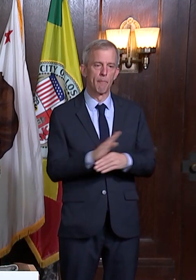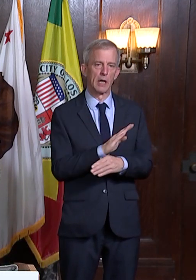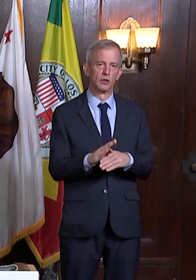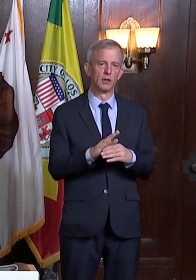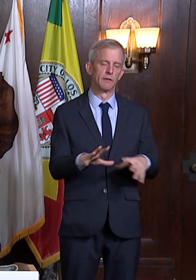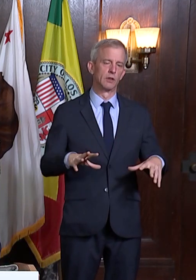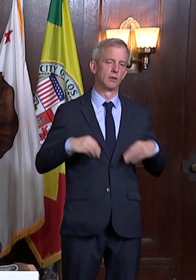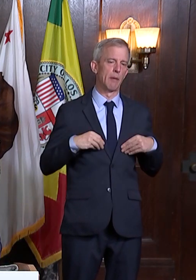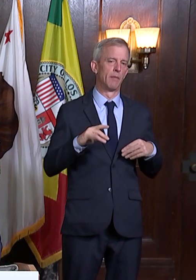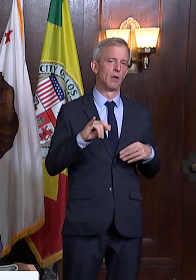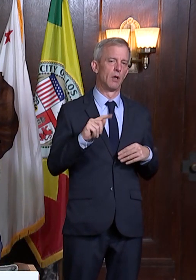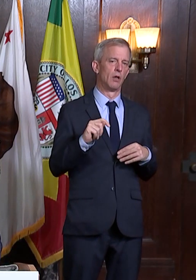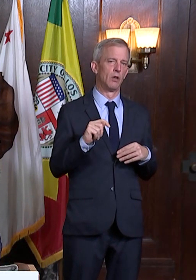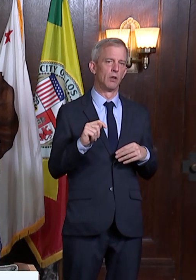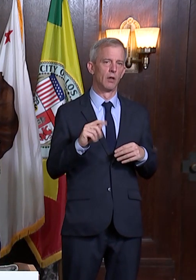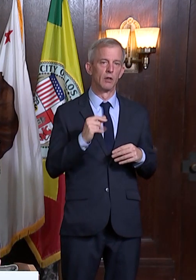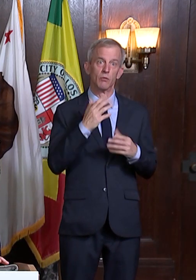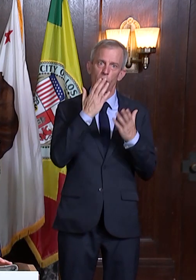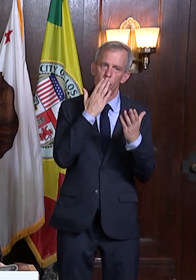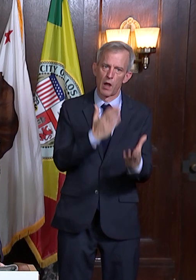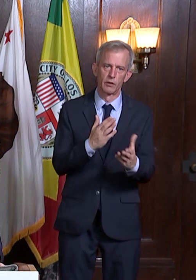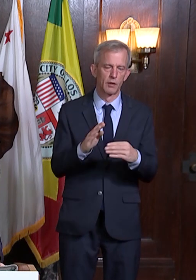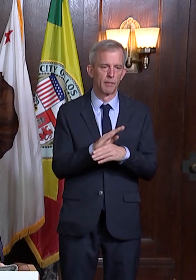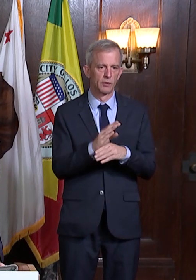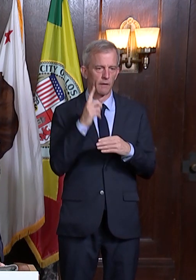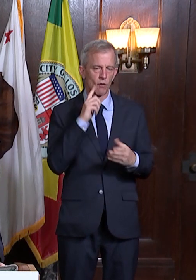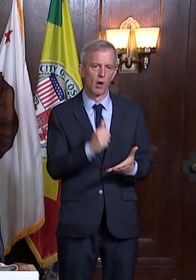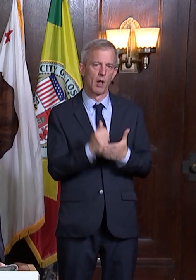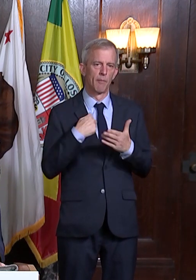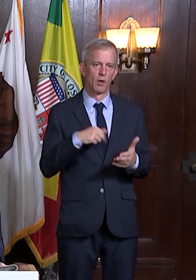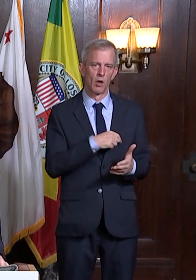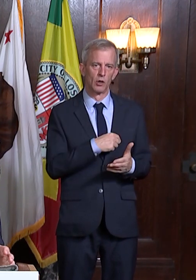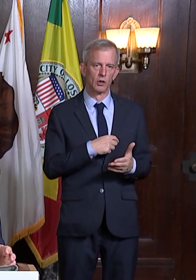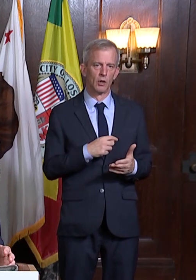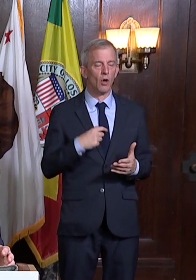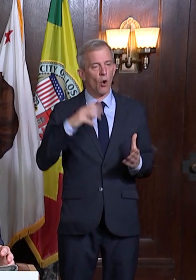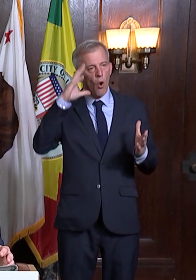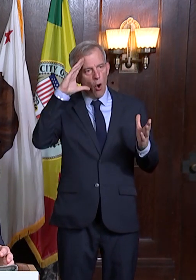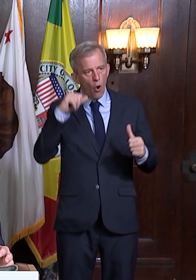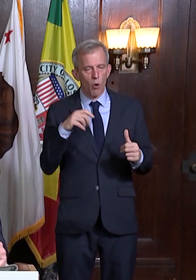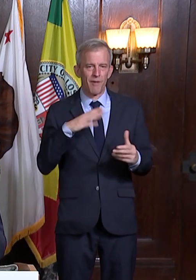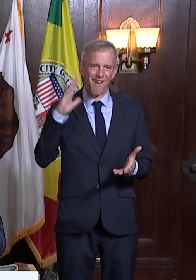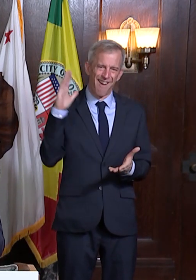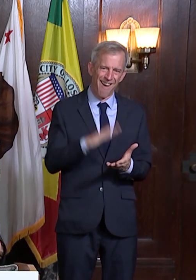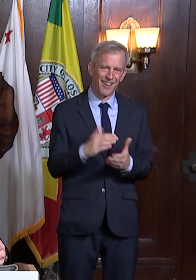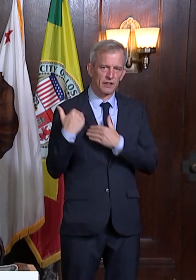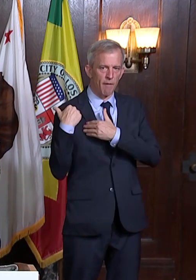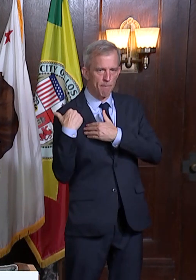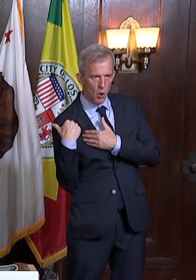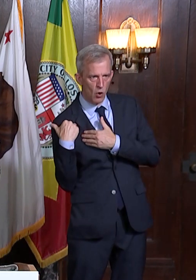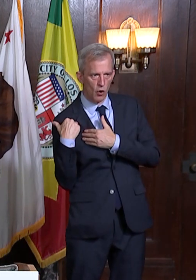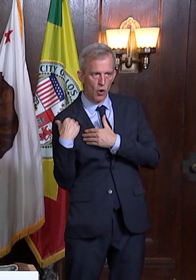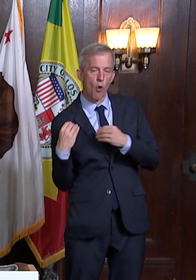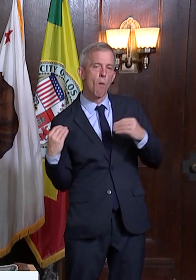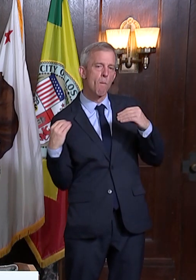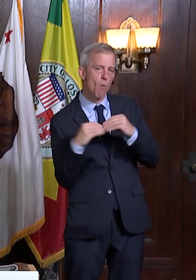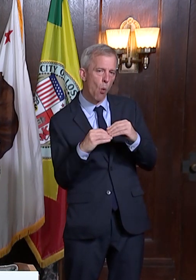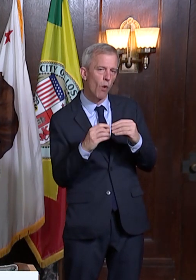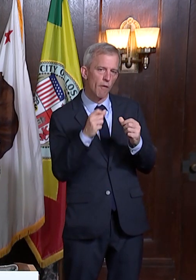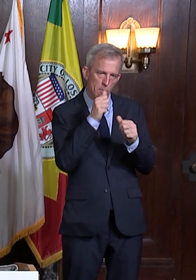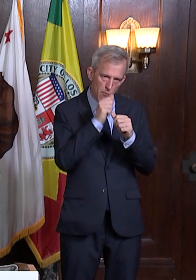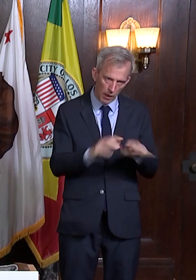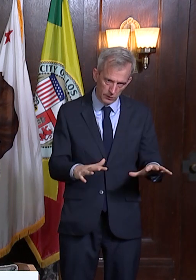them for helping us with this. And so I hope soon it feels less like a burden and more like a blessing, something that opens up our freedoms and not restricts